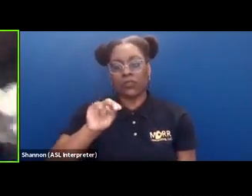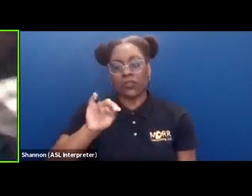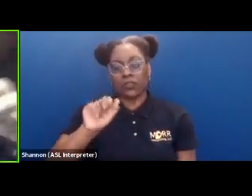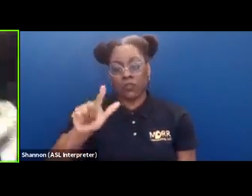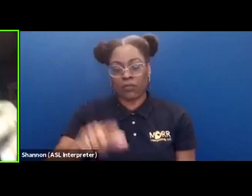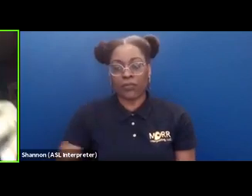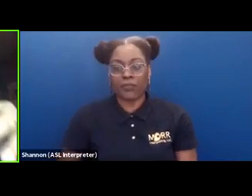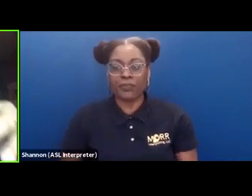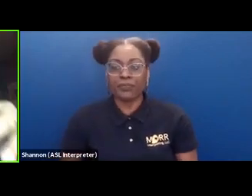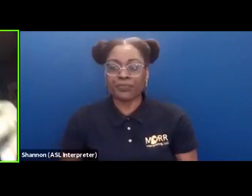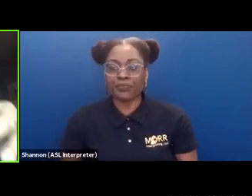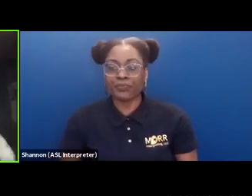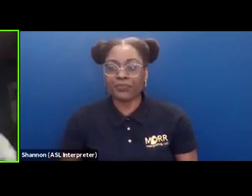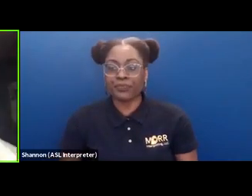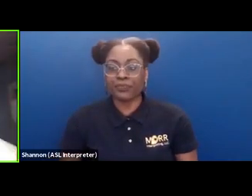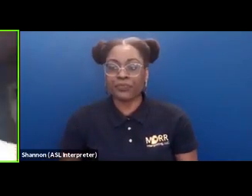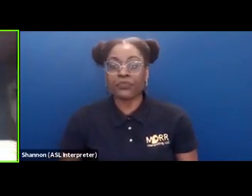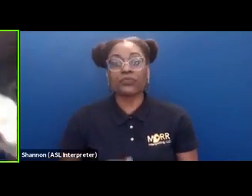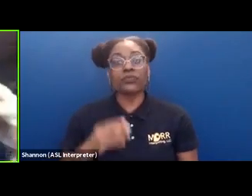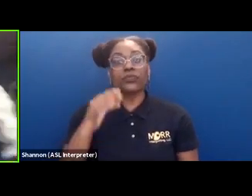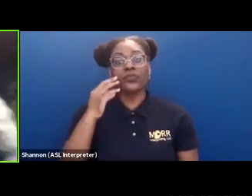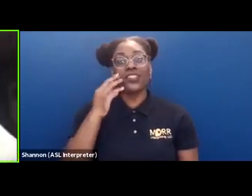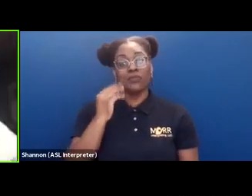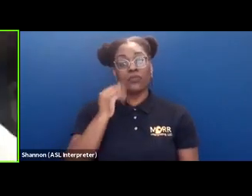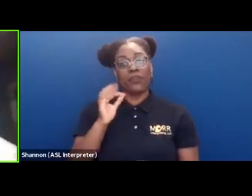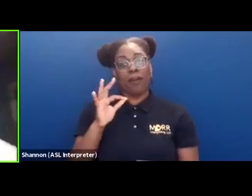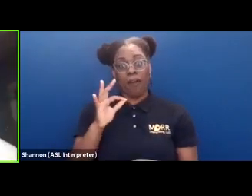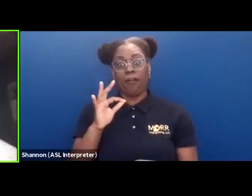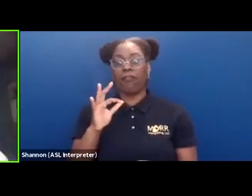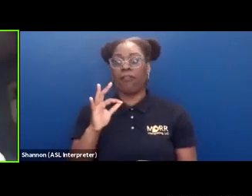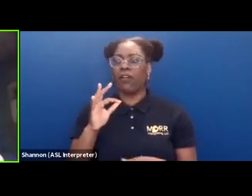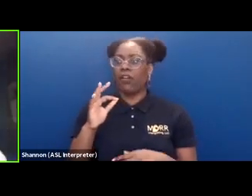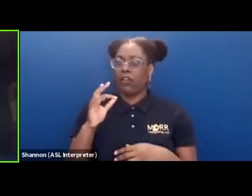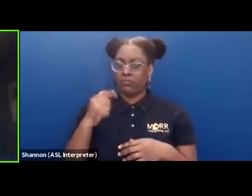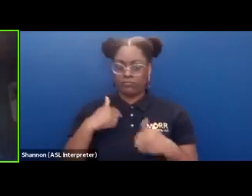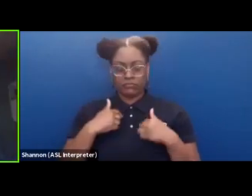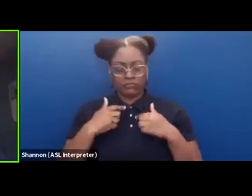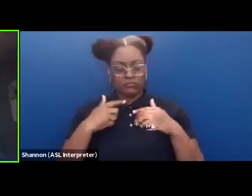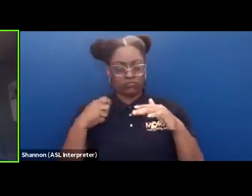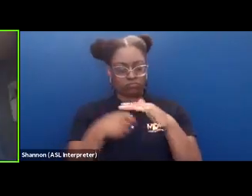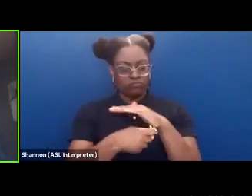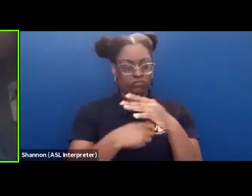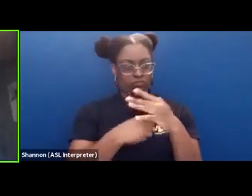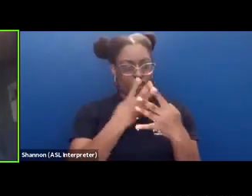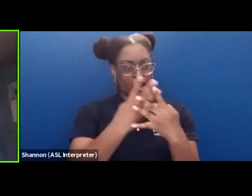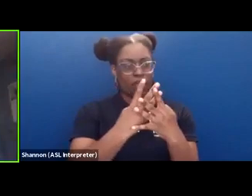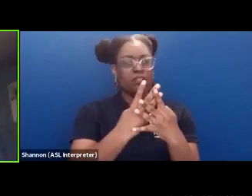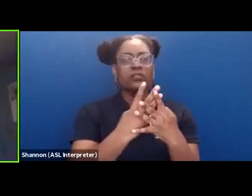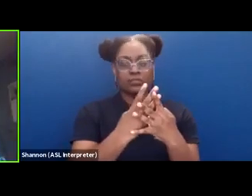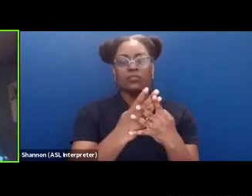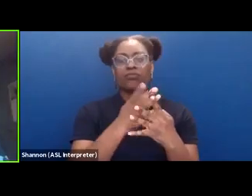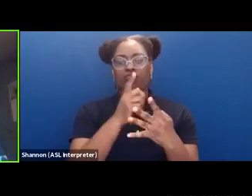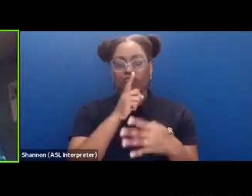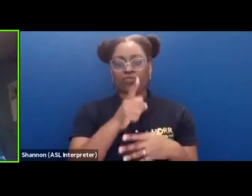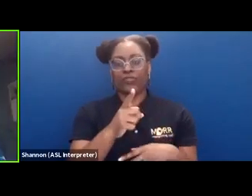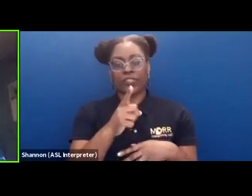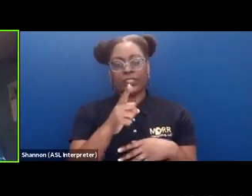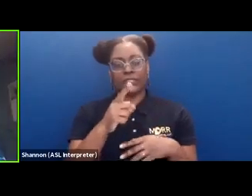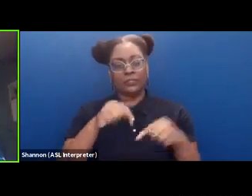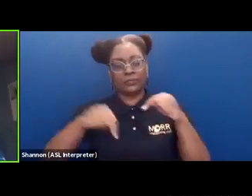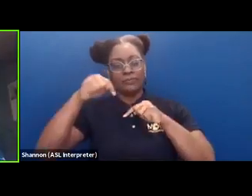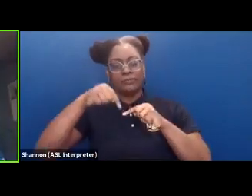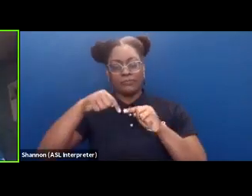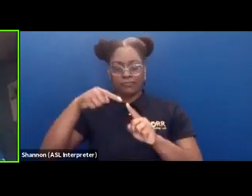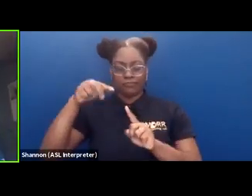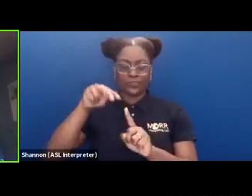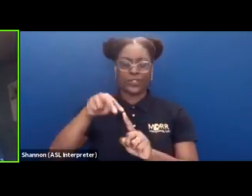incarceration lies at the intersections of race and disability. But because my work is in schools,